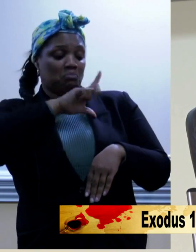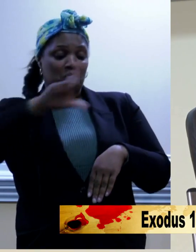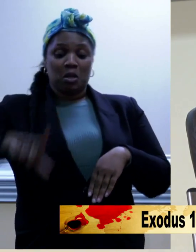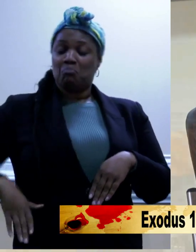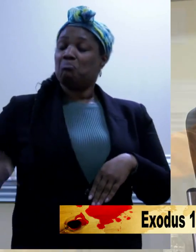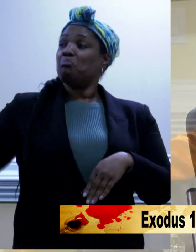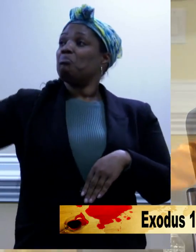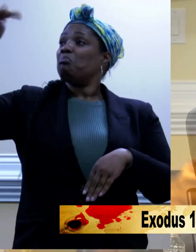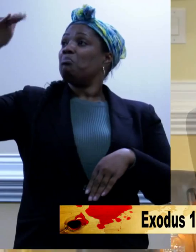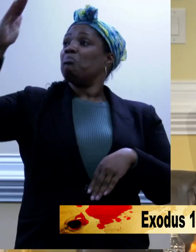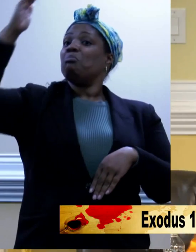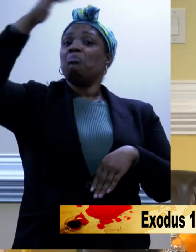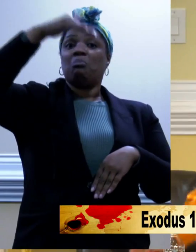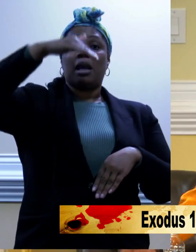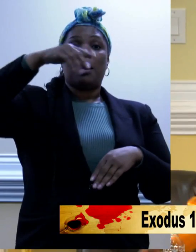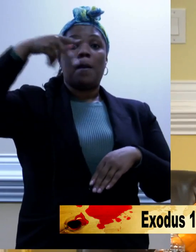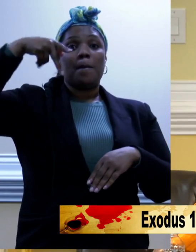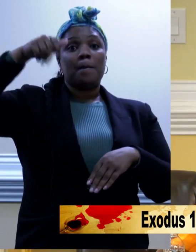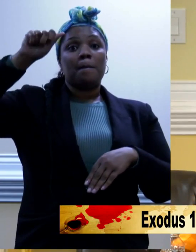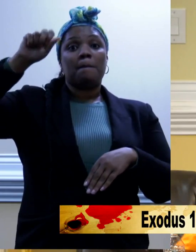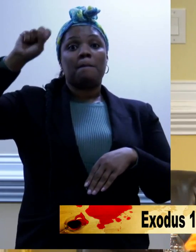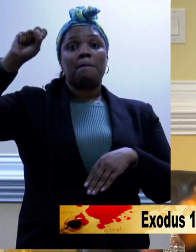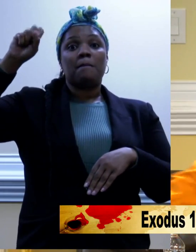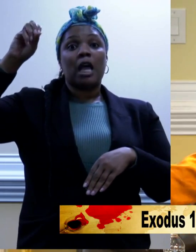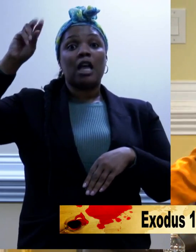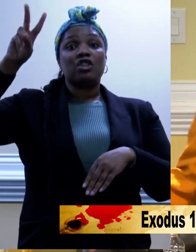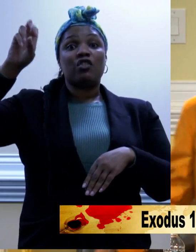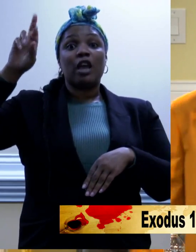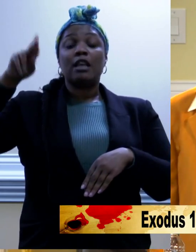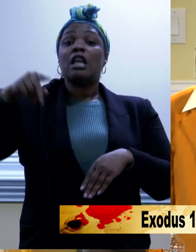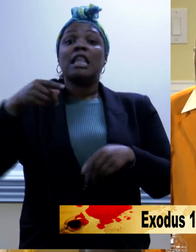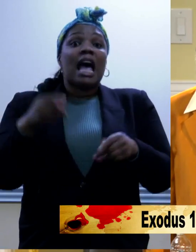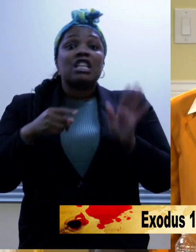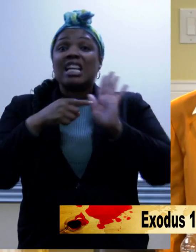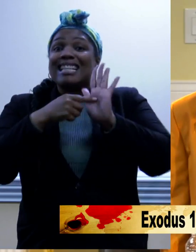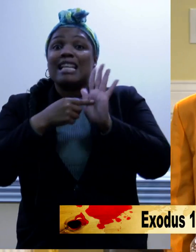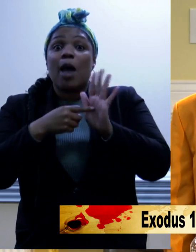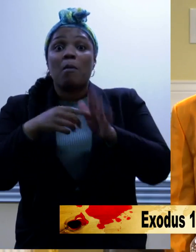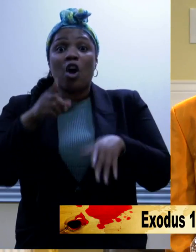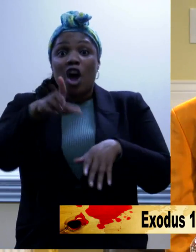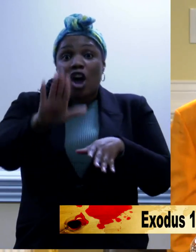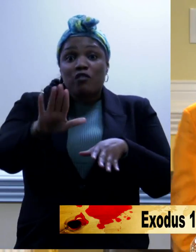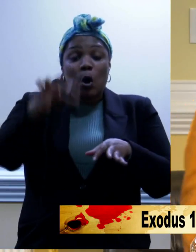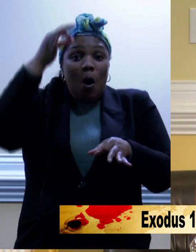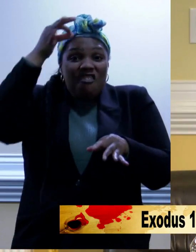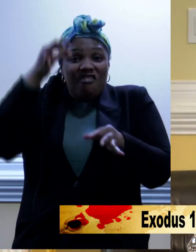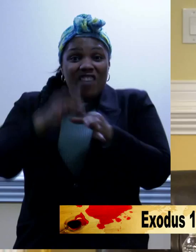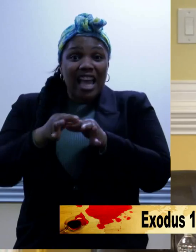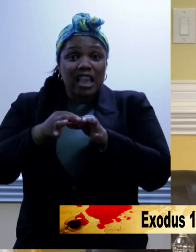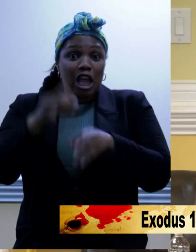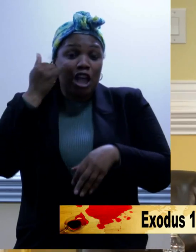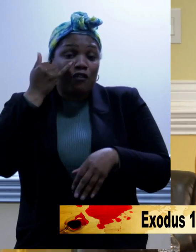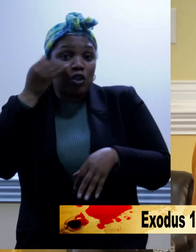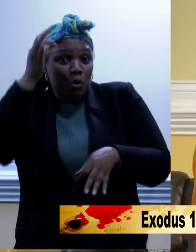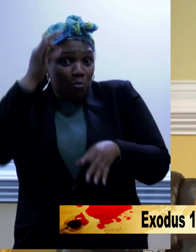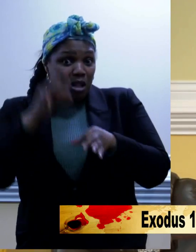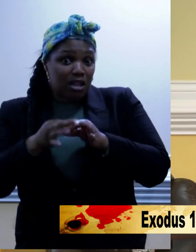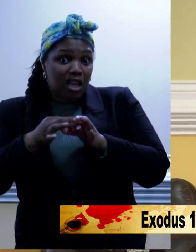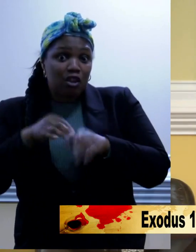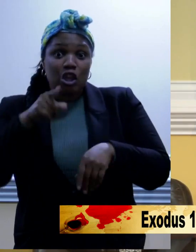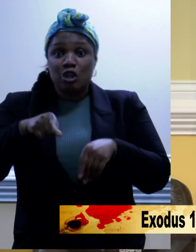you a token. A token of what? Of your faith. Yes. Just like the Lord told